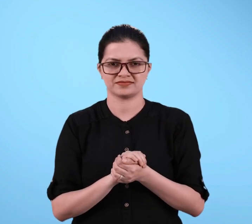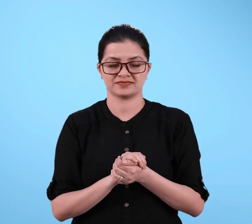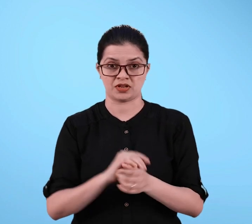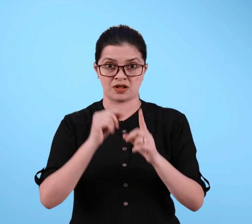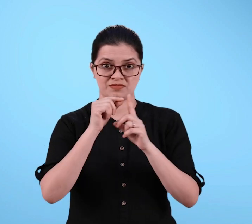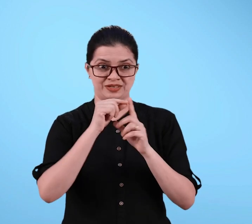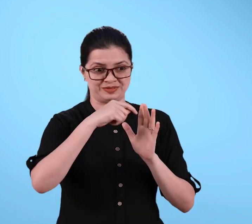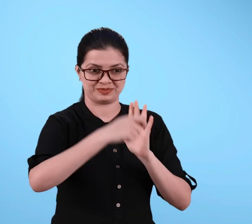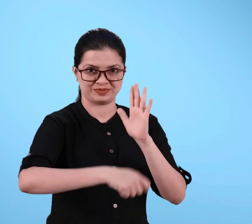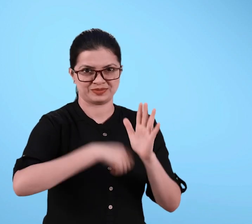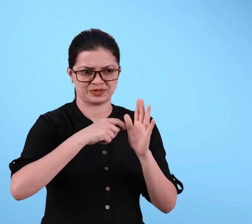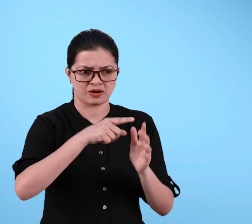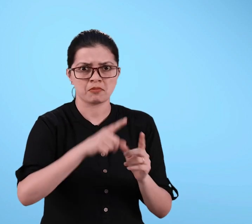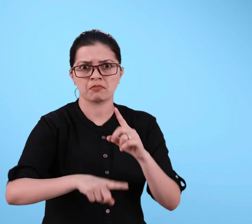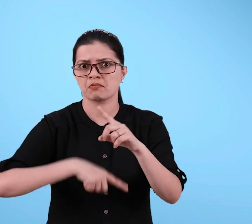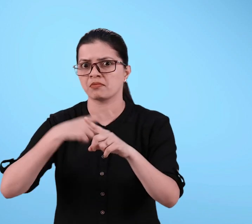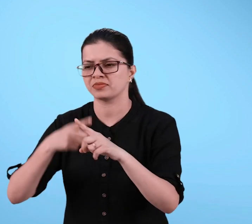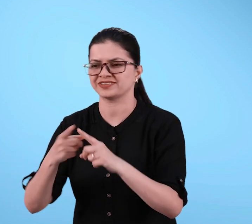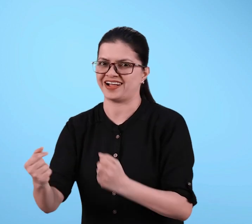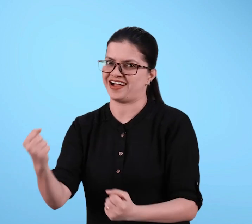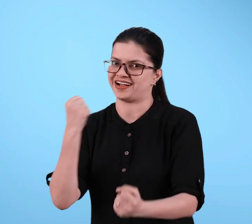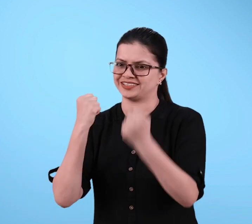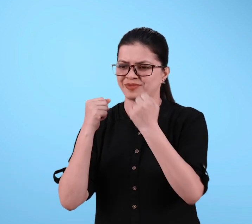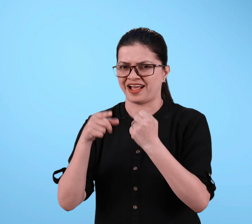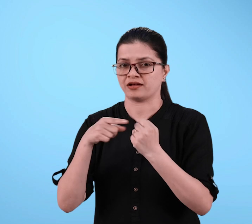Activities. Suggested projects and activities.